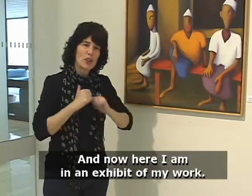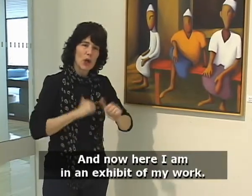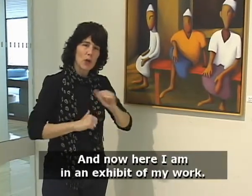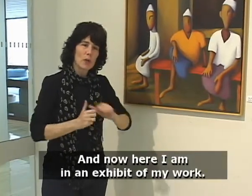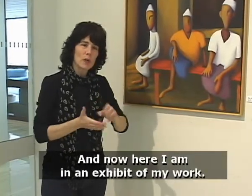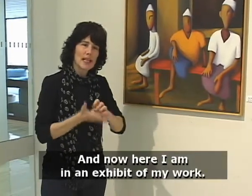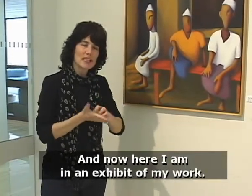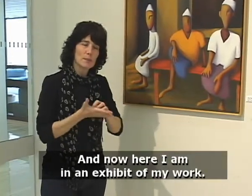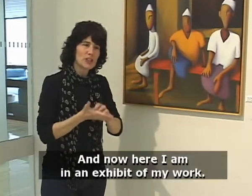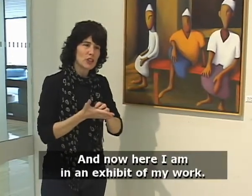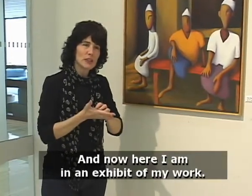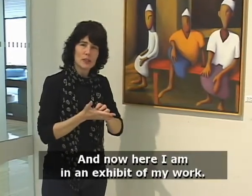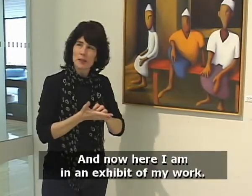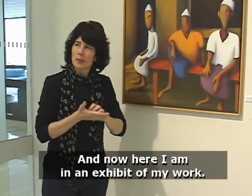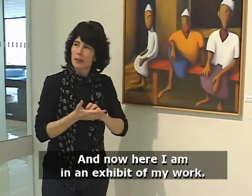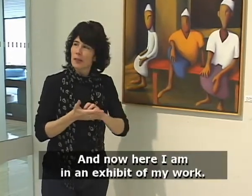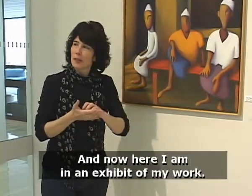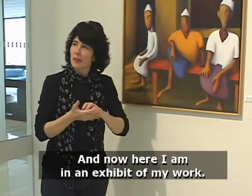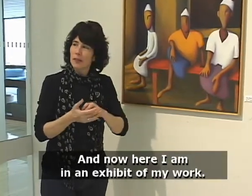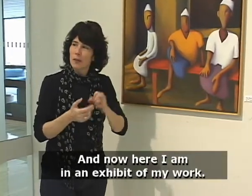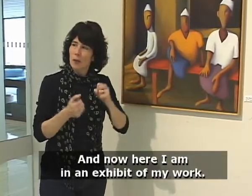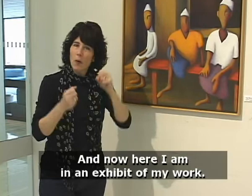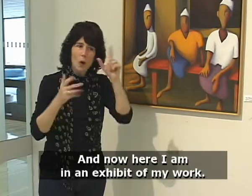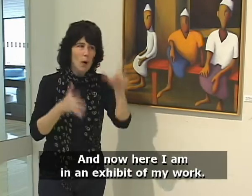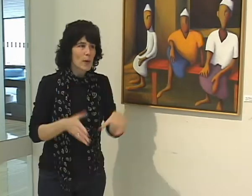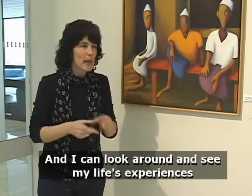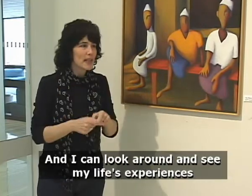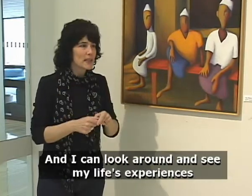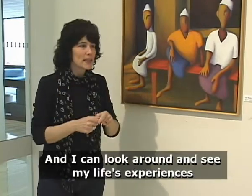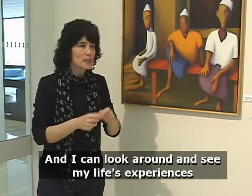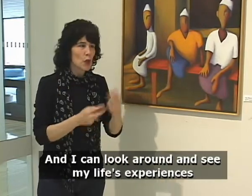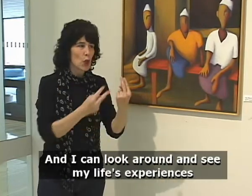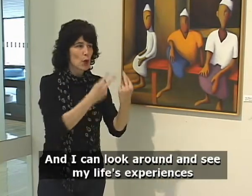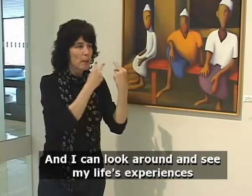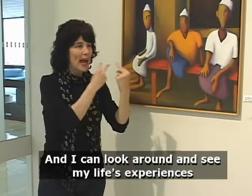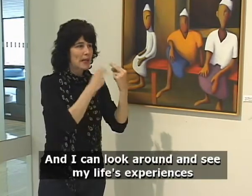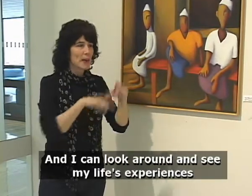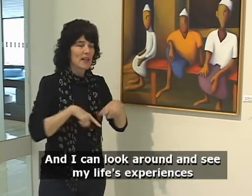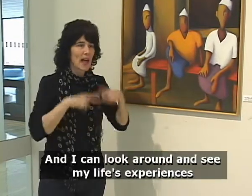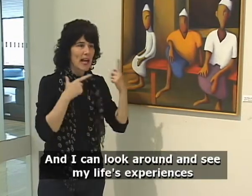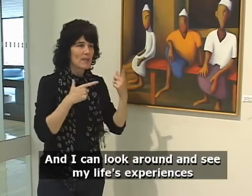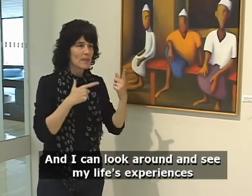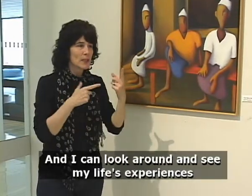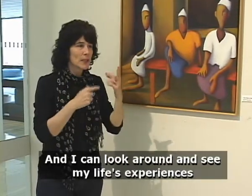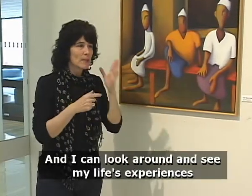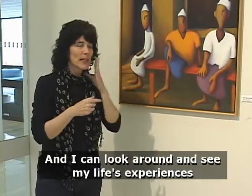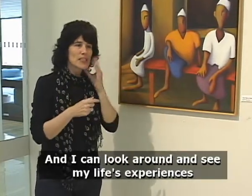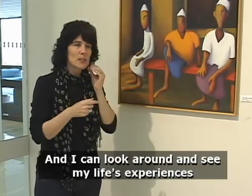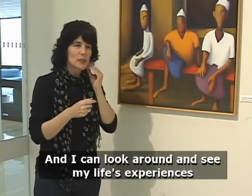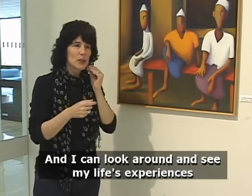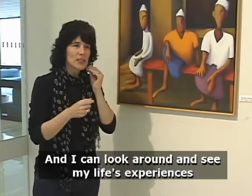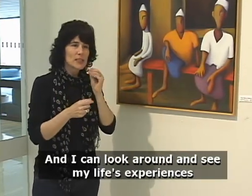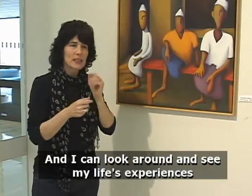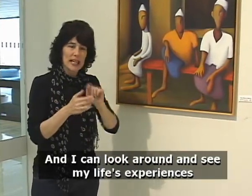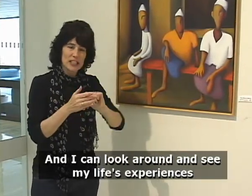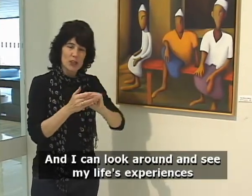an exhibit of my work. And I can look around and see my life's experiences. And it